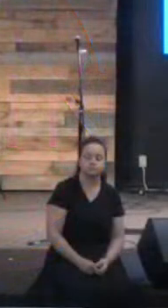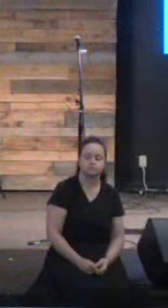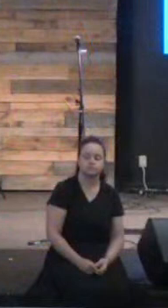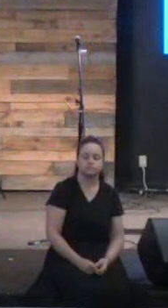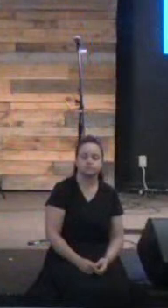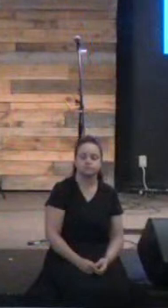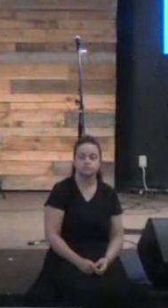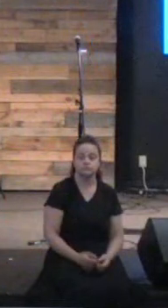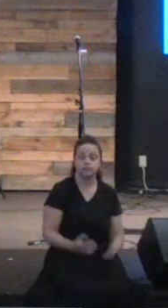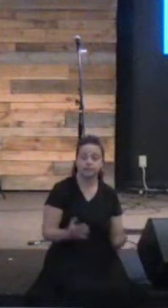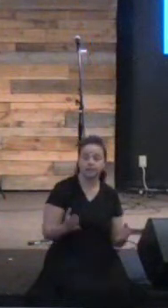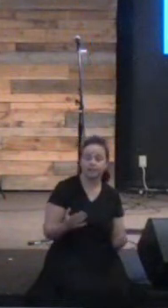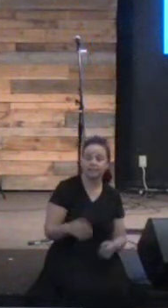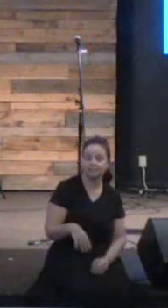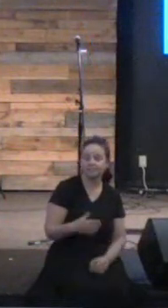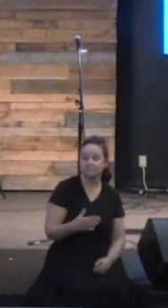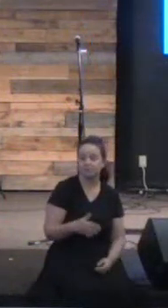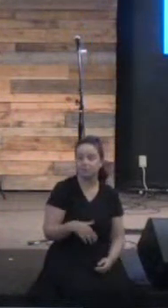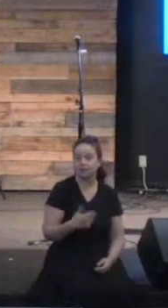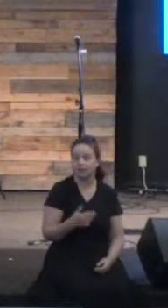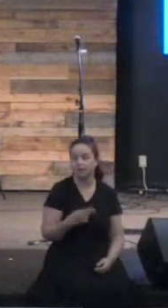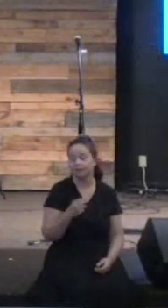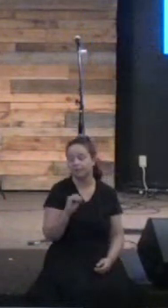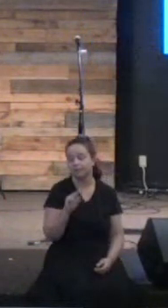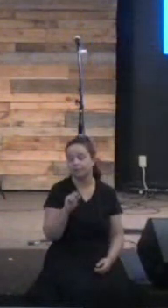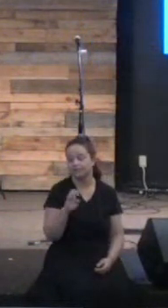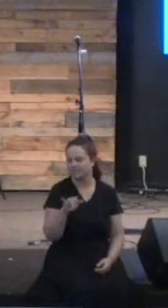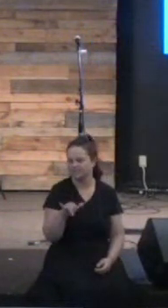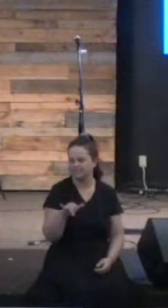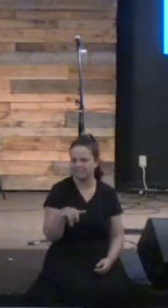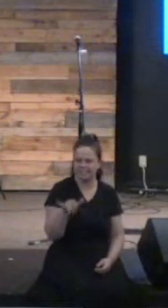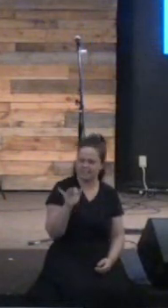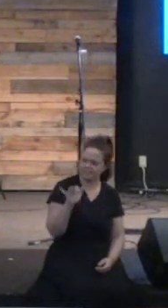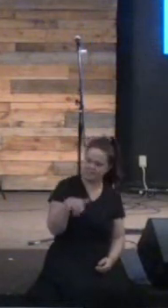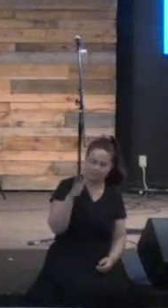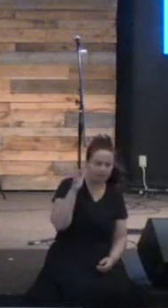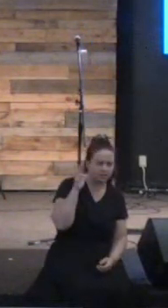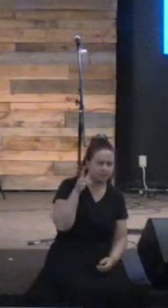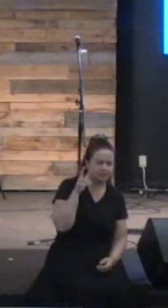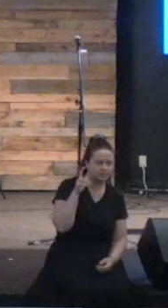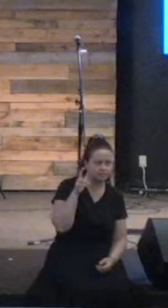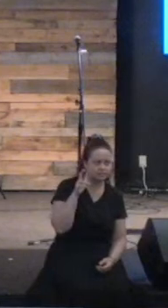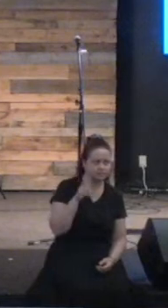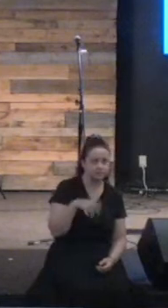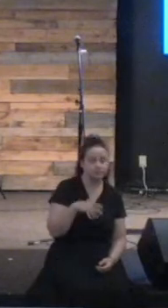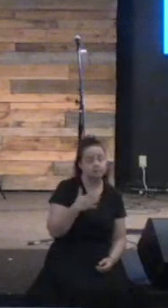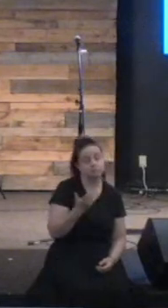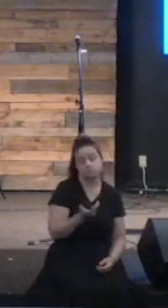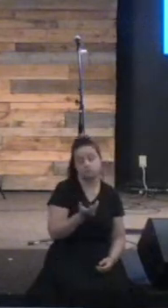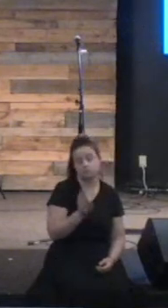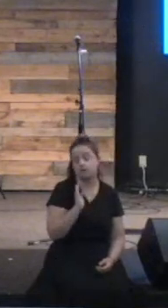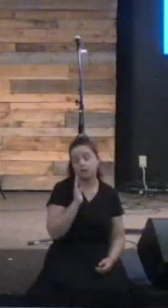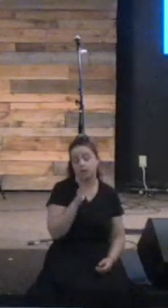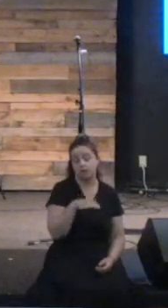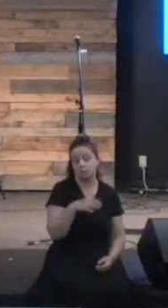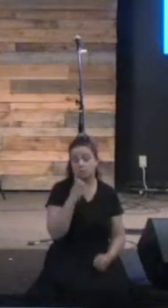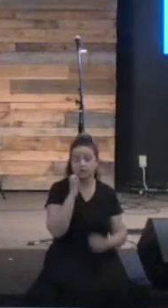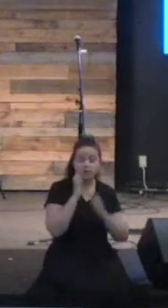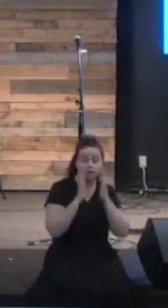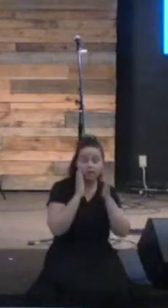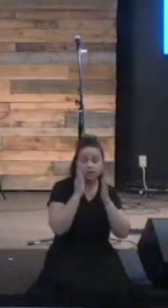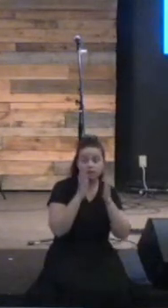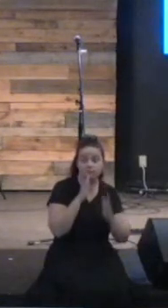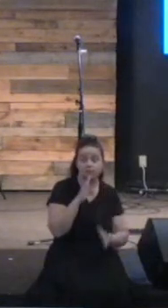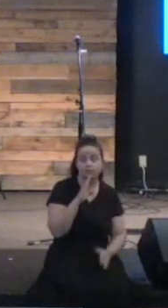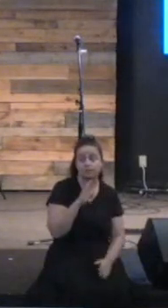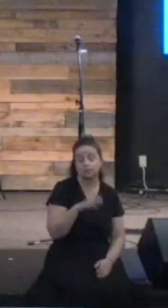come on honey is that what I heard I would embarrass Janine but I won't Janine